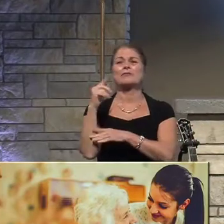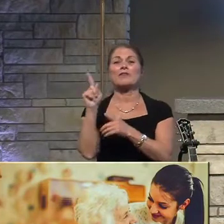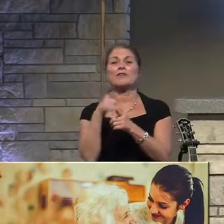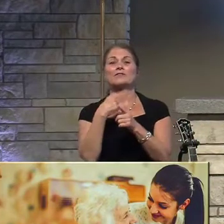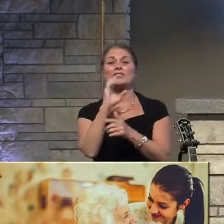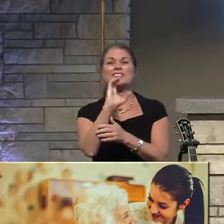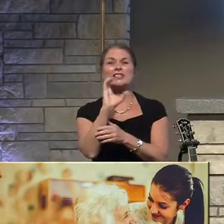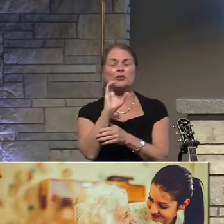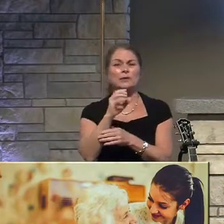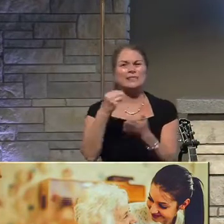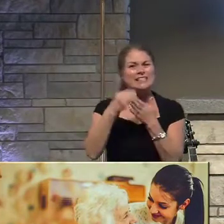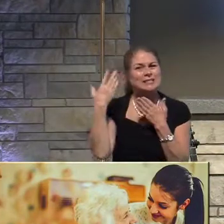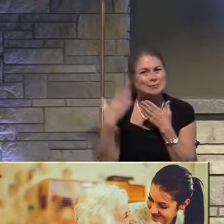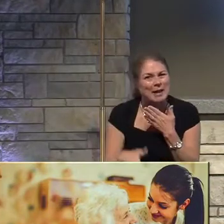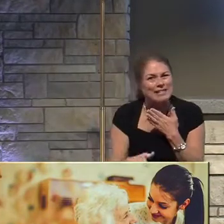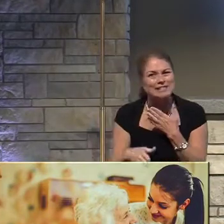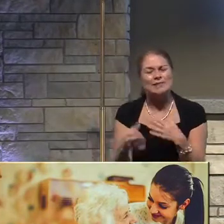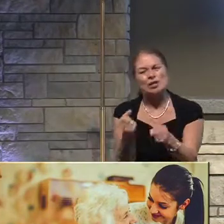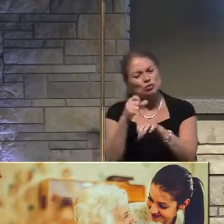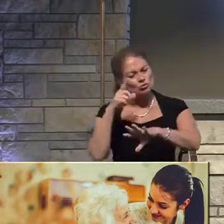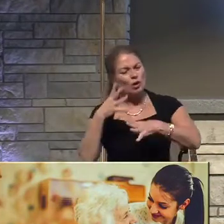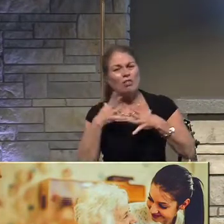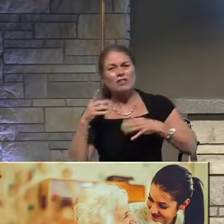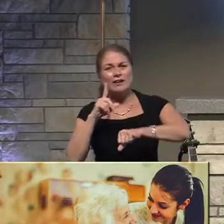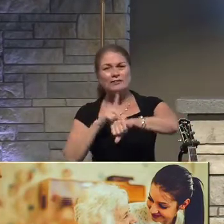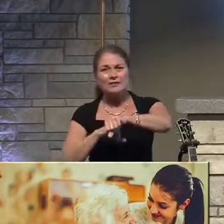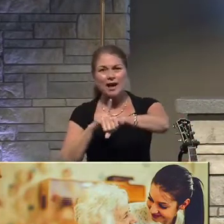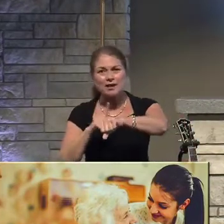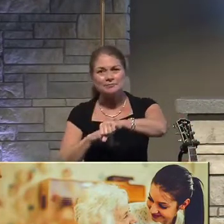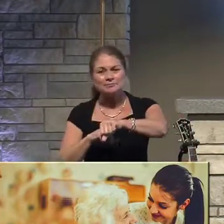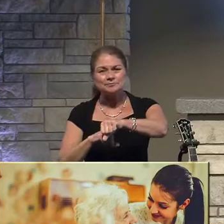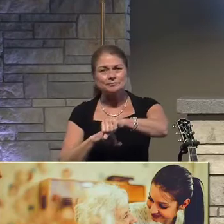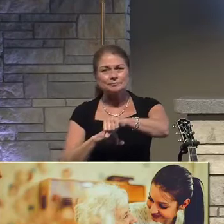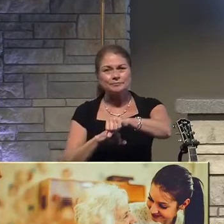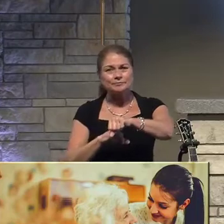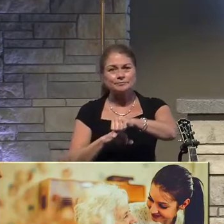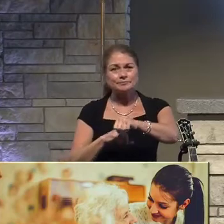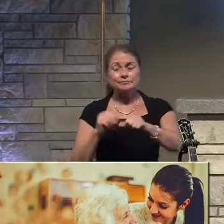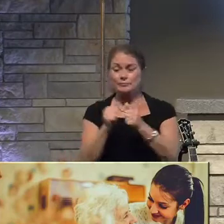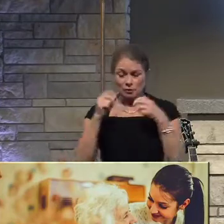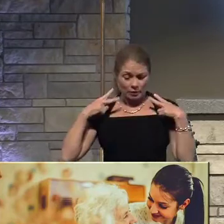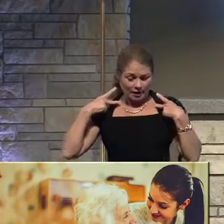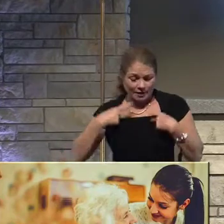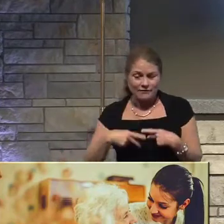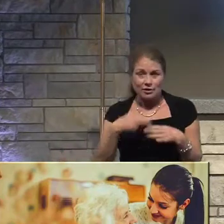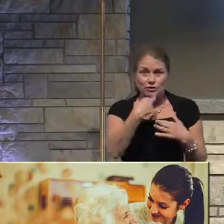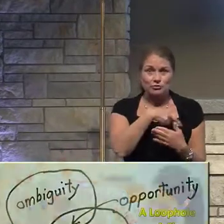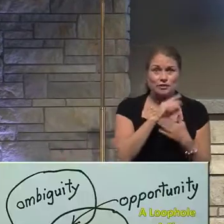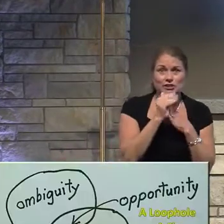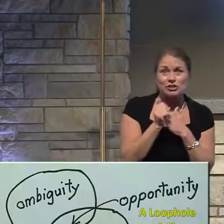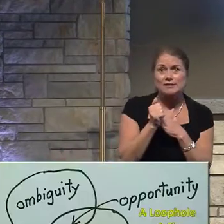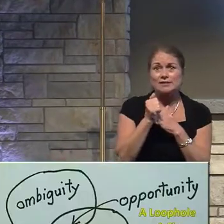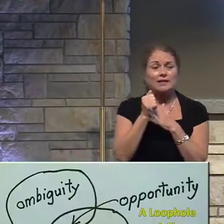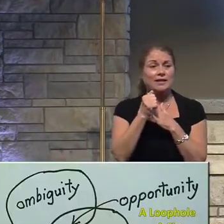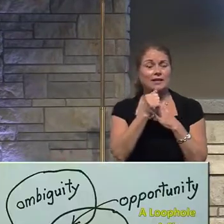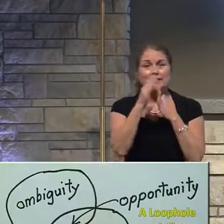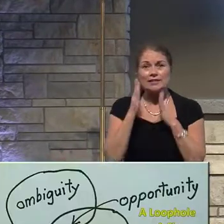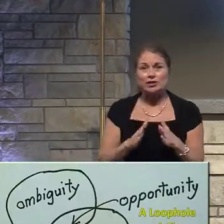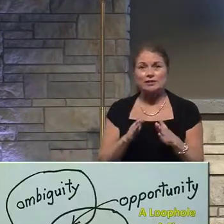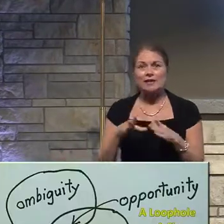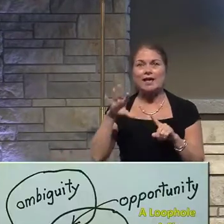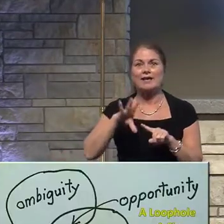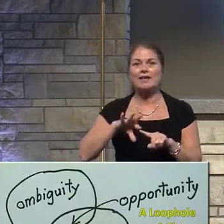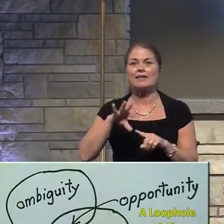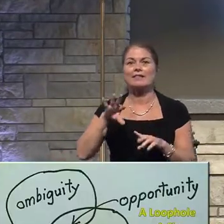was expensive. It was time-consuming. And what the Pharisees and the religious leaders did is they found a